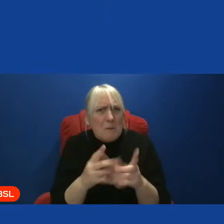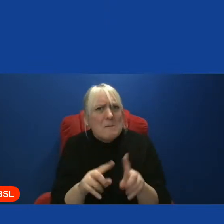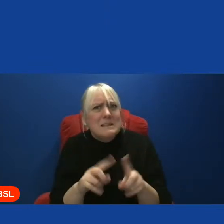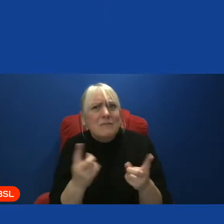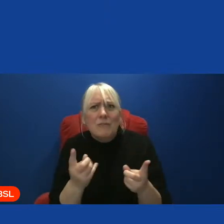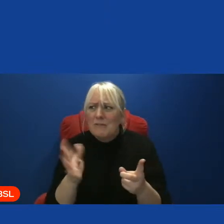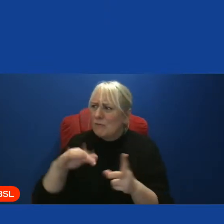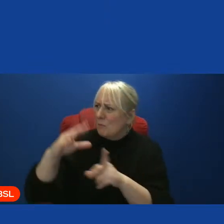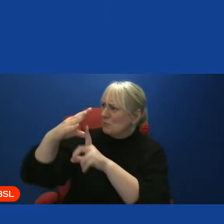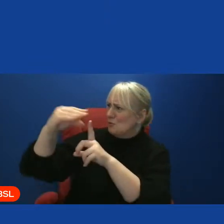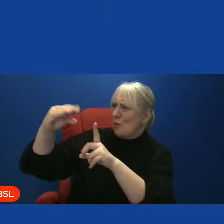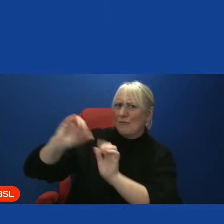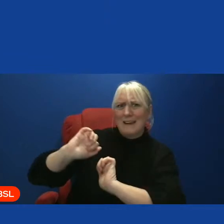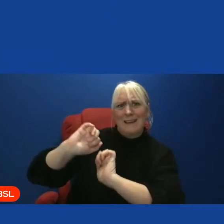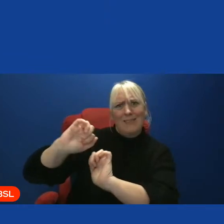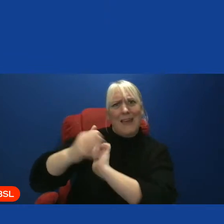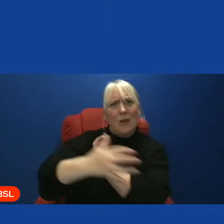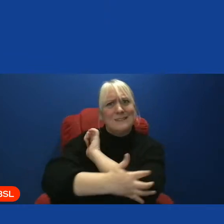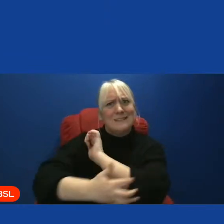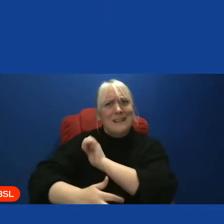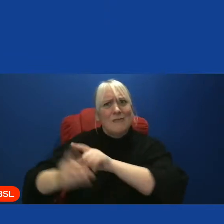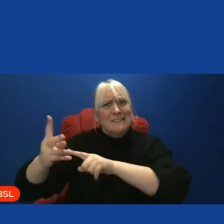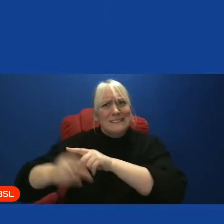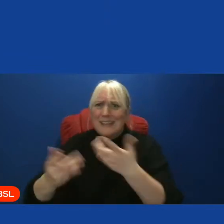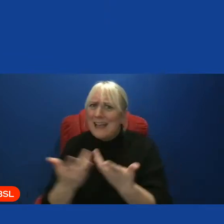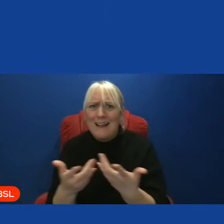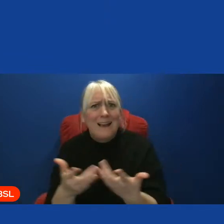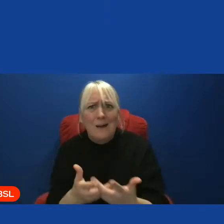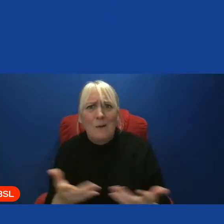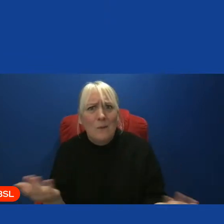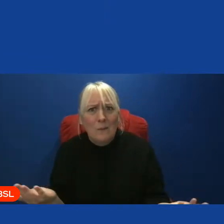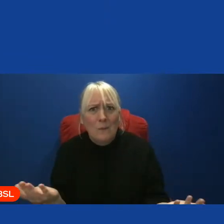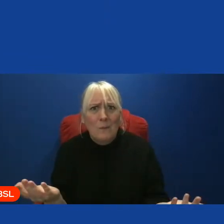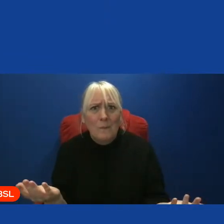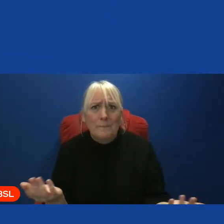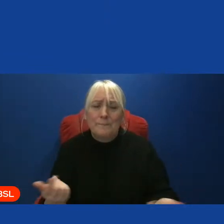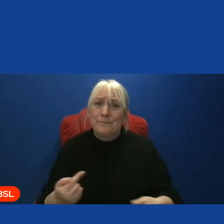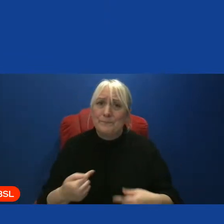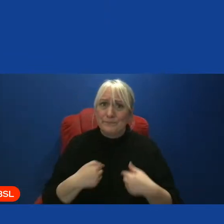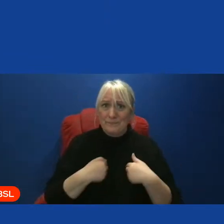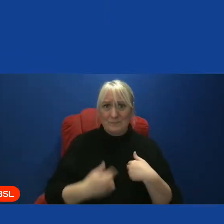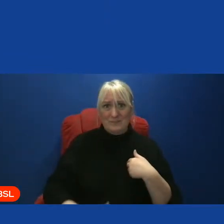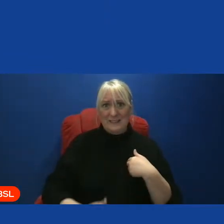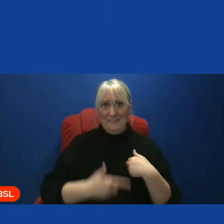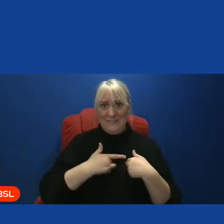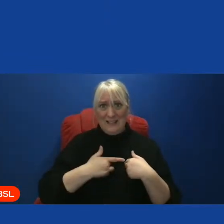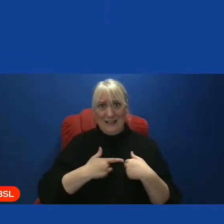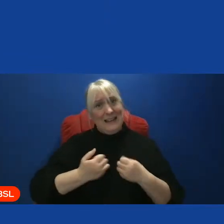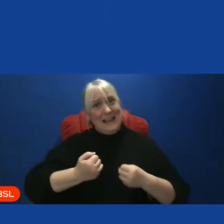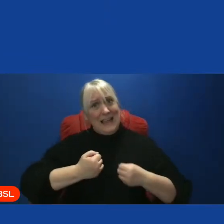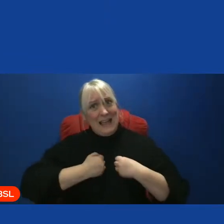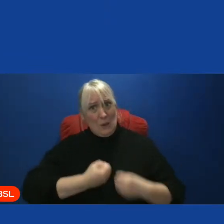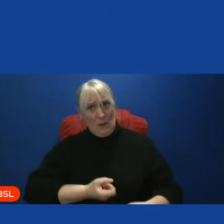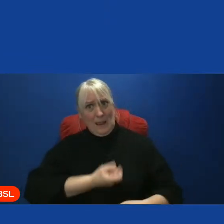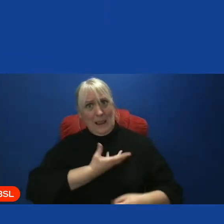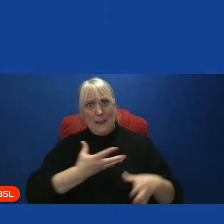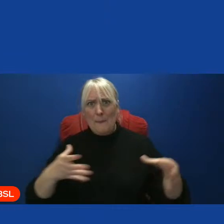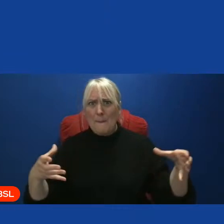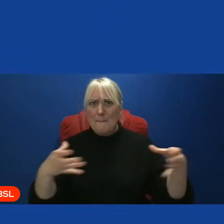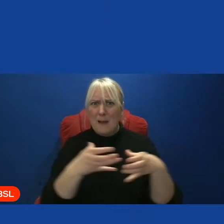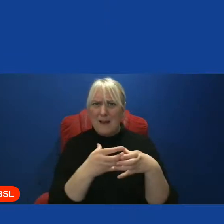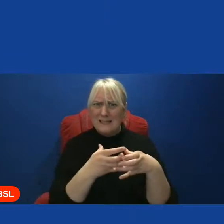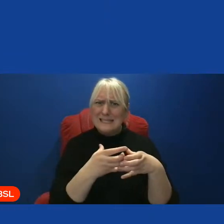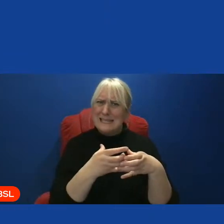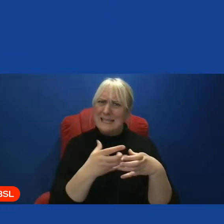a Tory austerity and goes against the principle of what I believe is our party and what our party